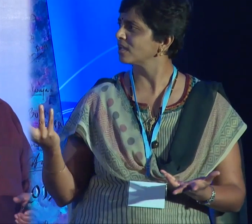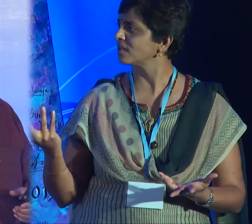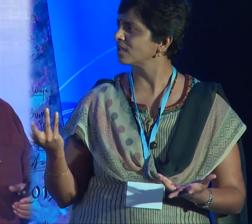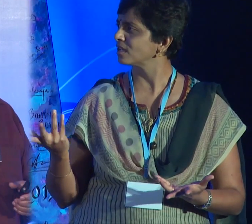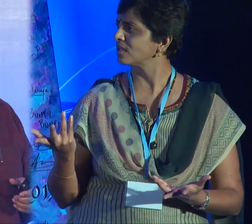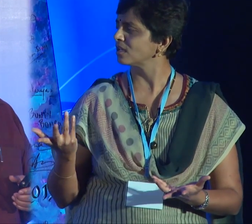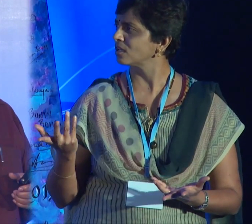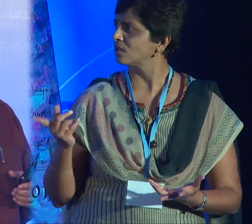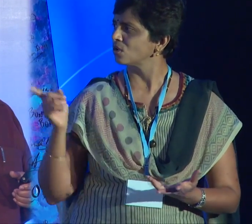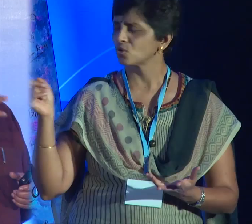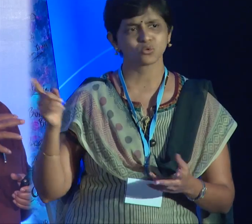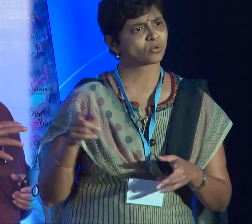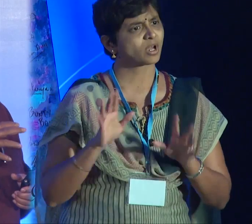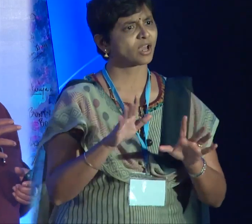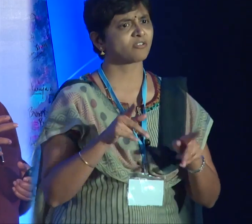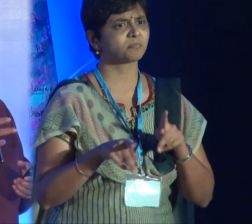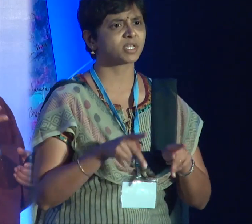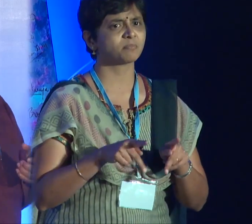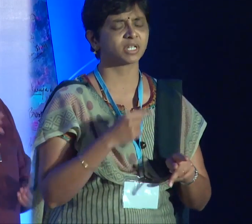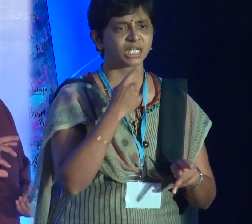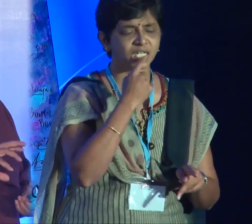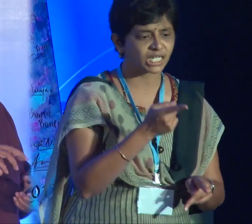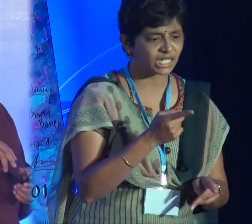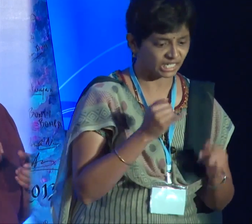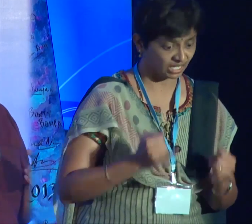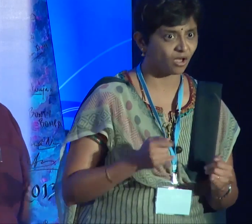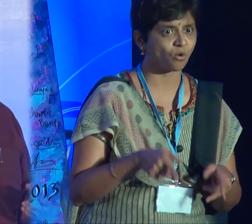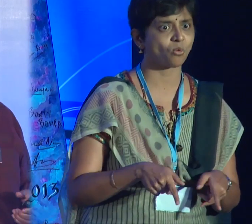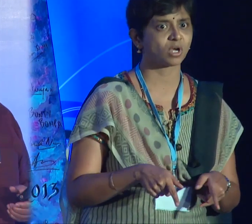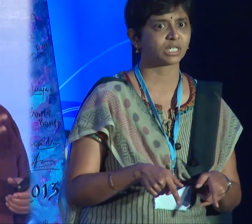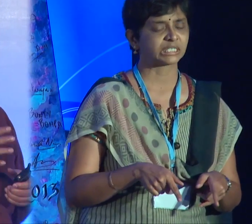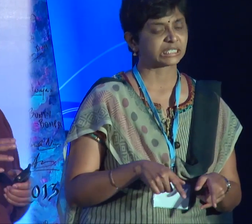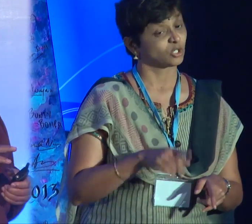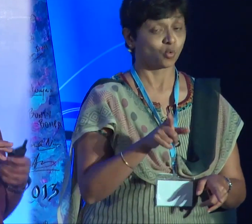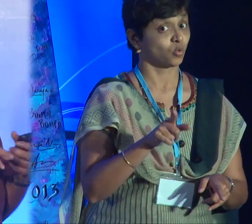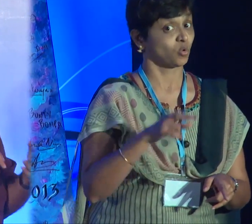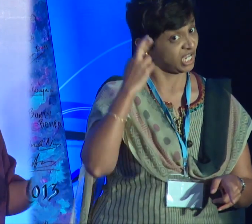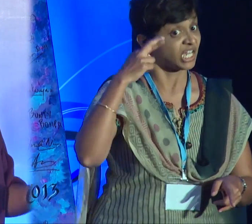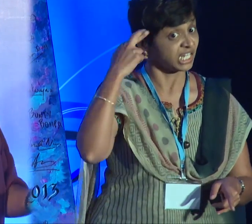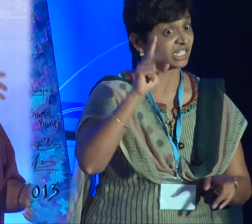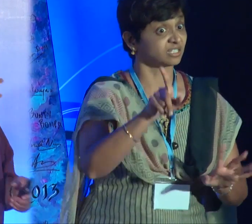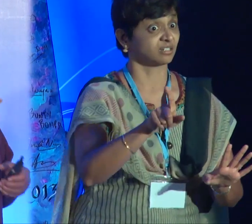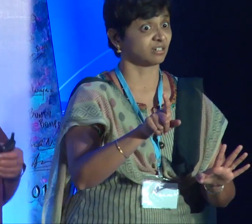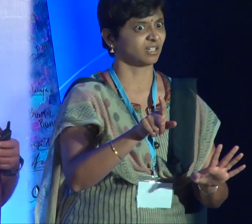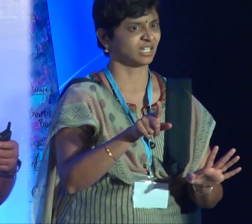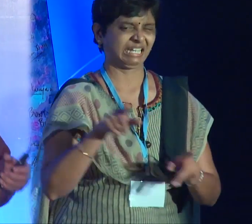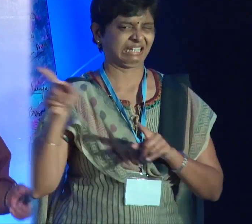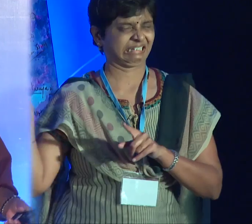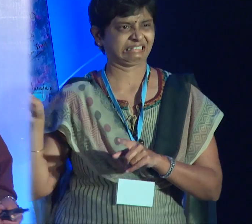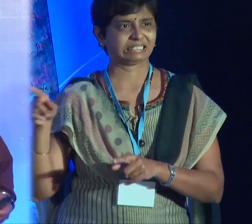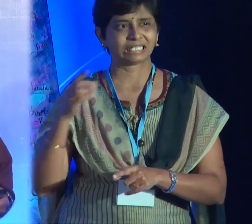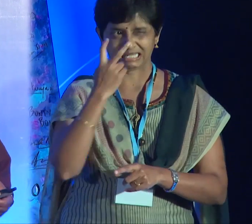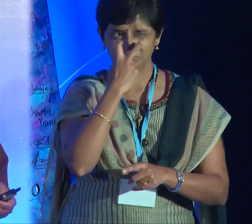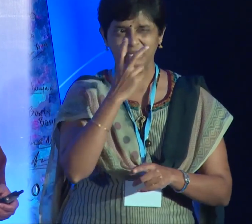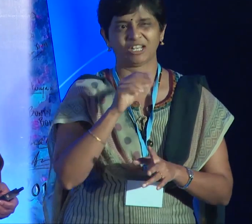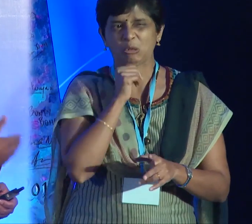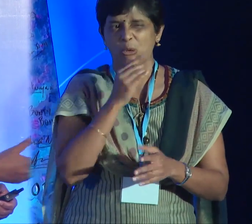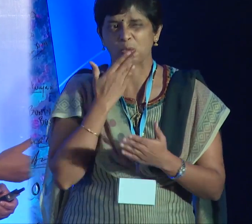You have people trying to say that, you know, actually there was a reason for it. Actually, his personality was not so